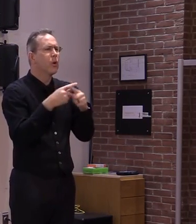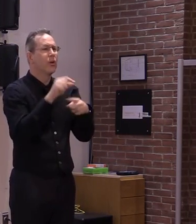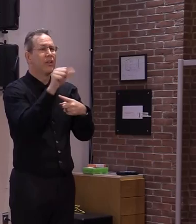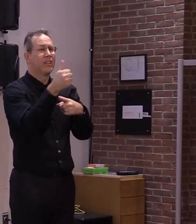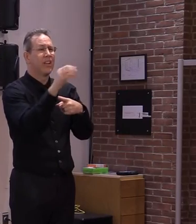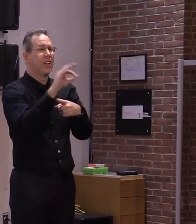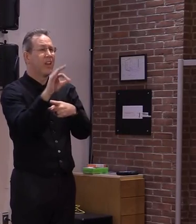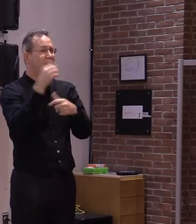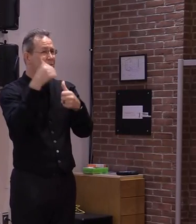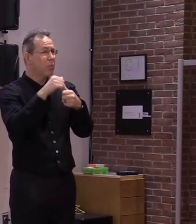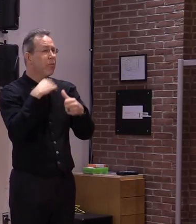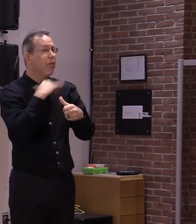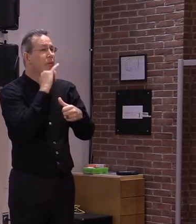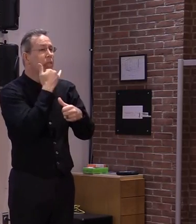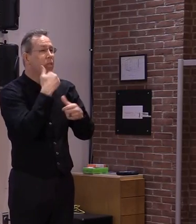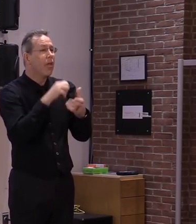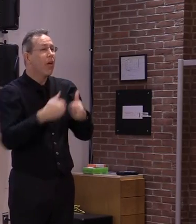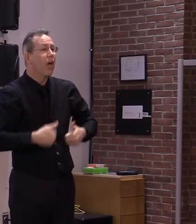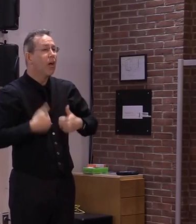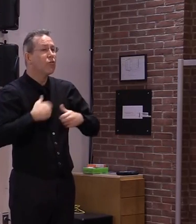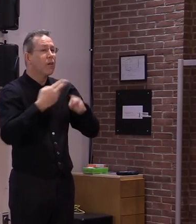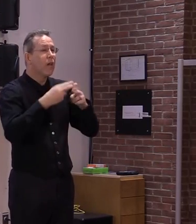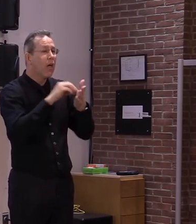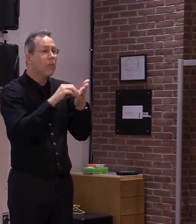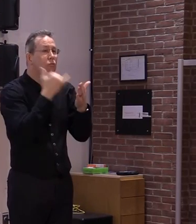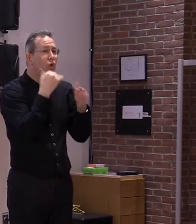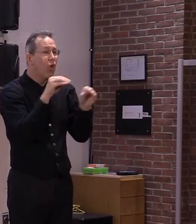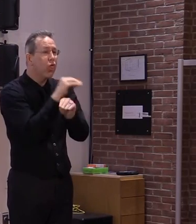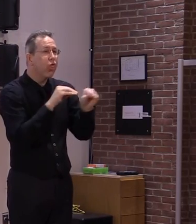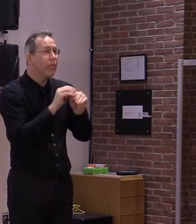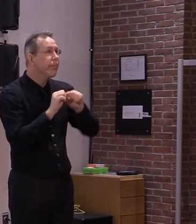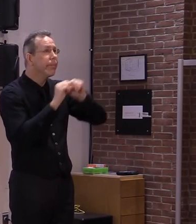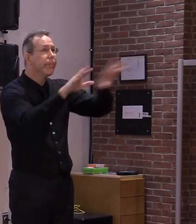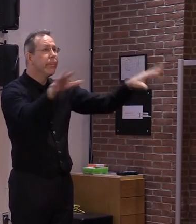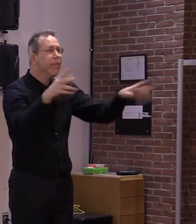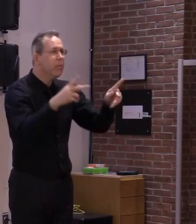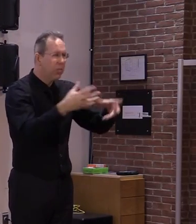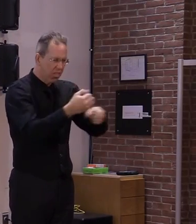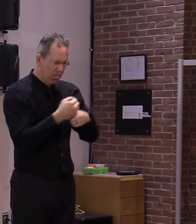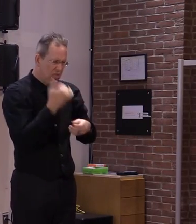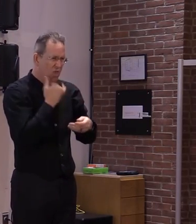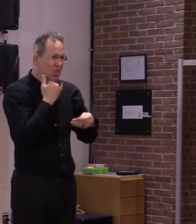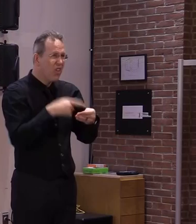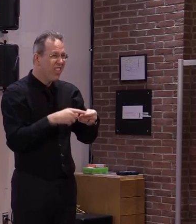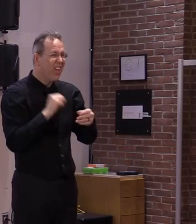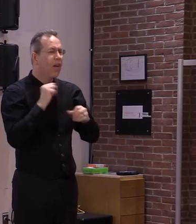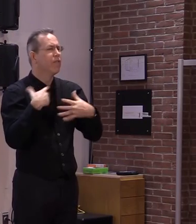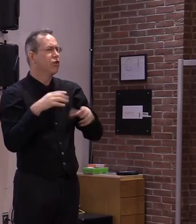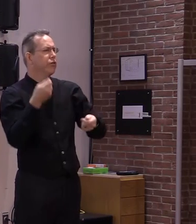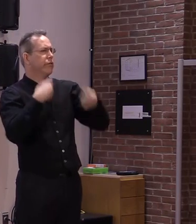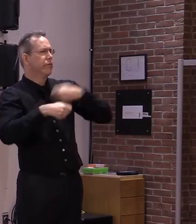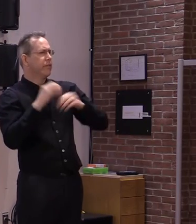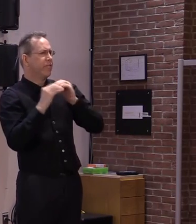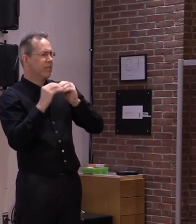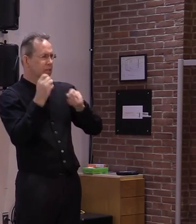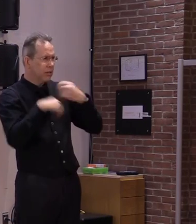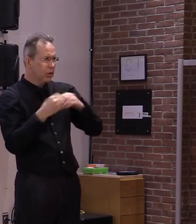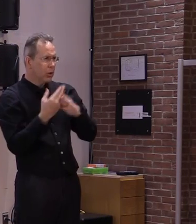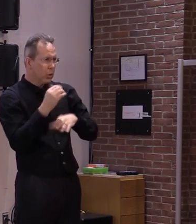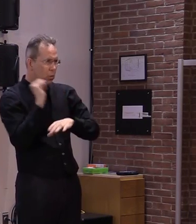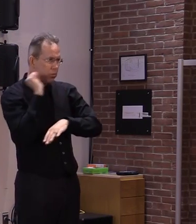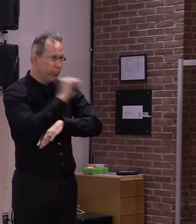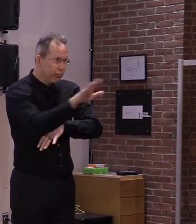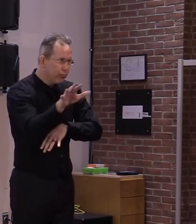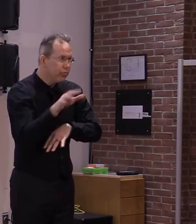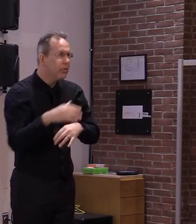this month and our timeline for issuing new 1099 documents from the Department of Labor. But first, I do want to take a